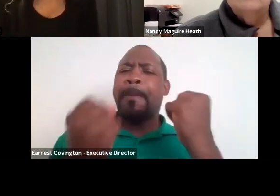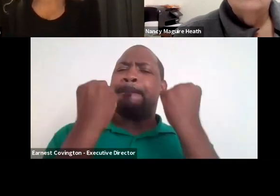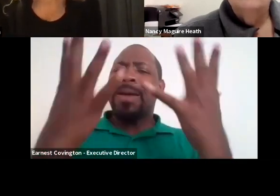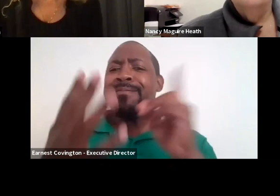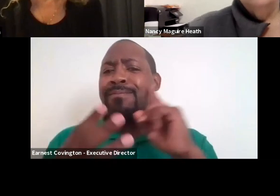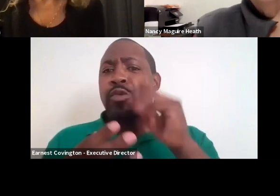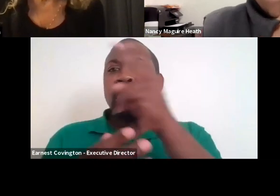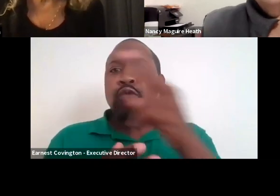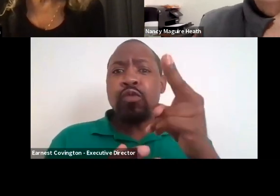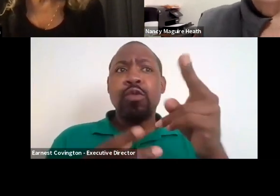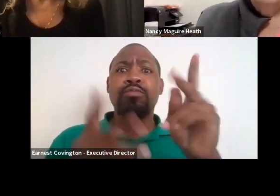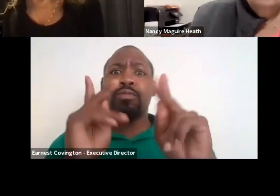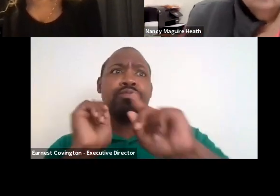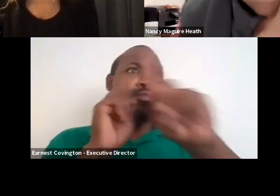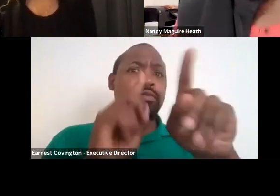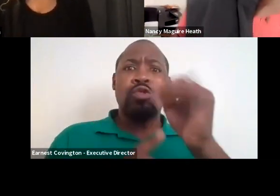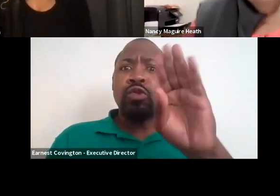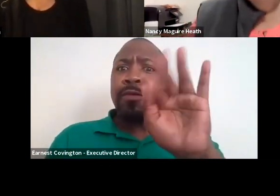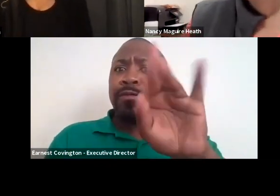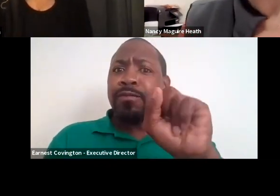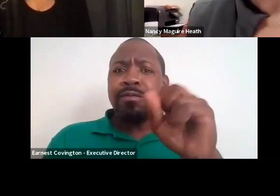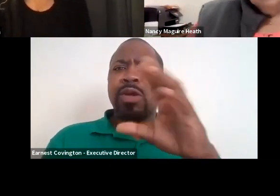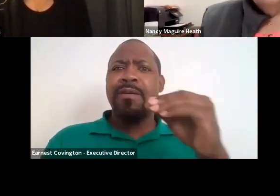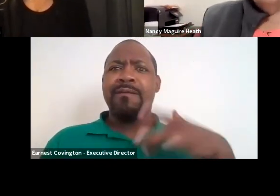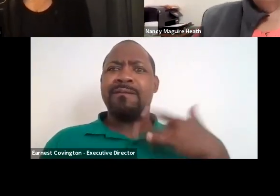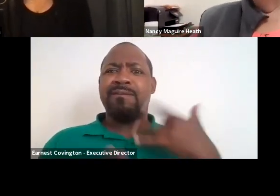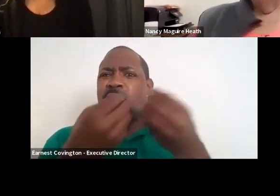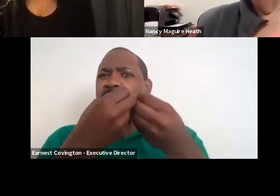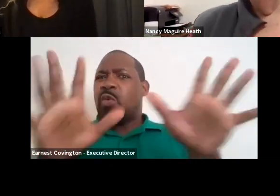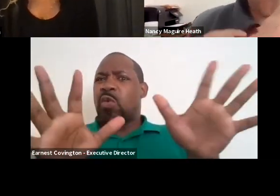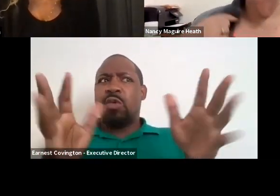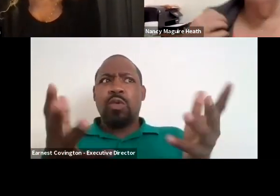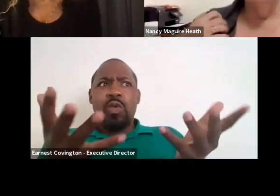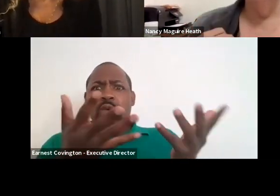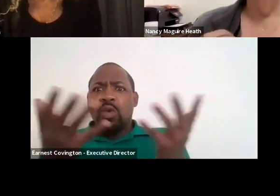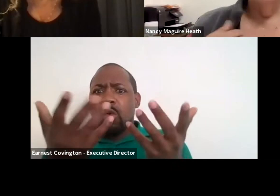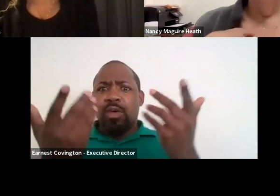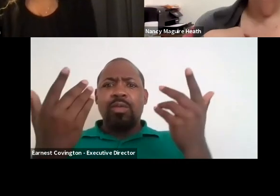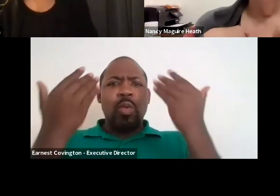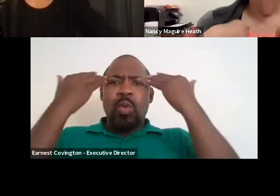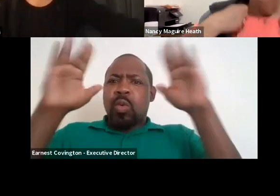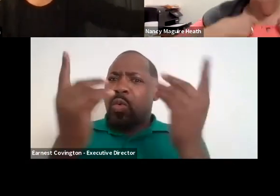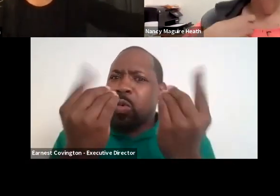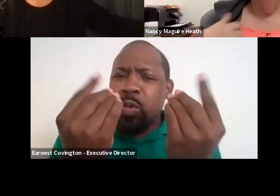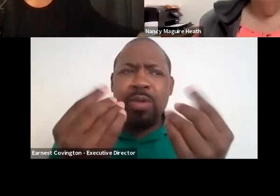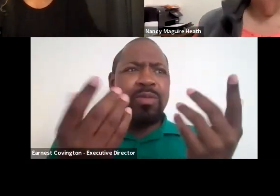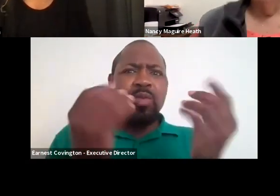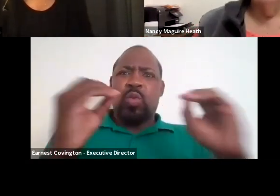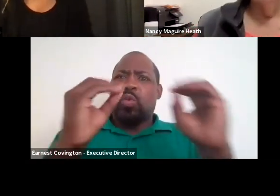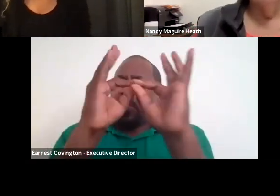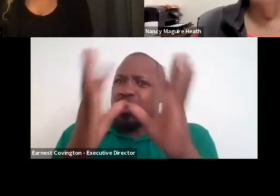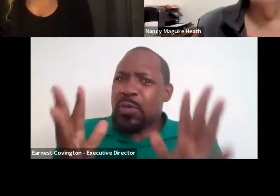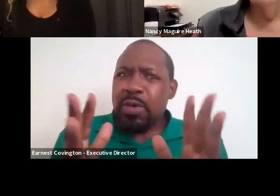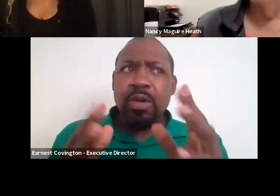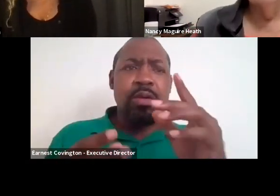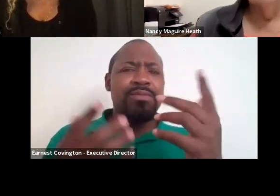the how to bring interpreters for the different companies who go. Let's say a deaf person goes to a job fair and there's all these tables, but they don't know